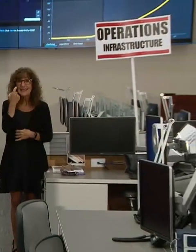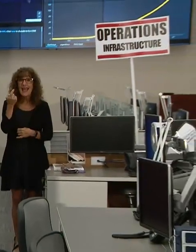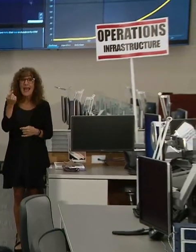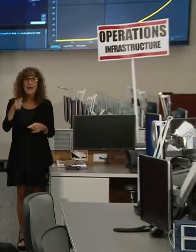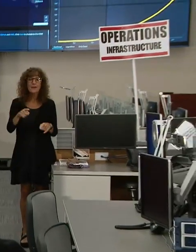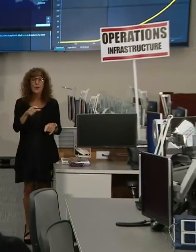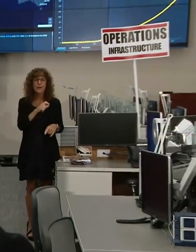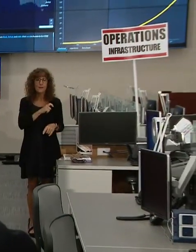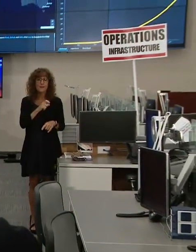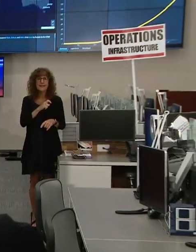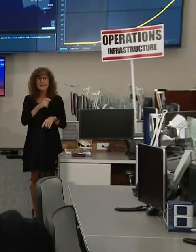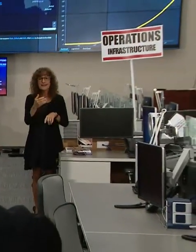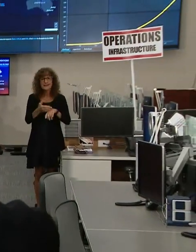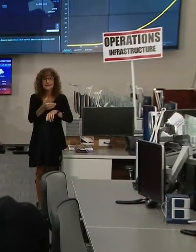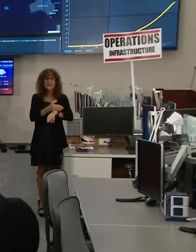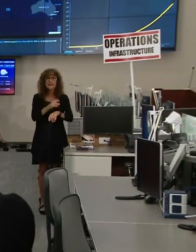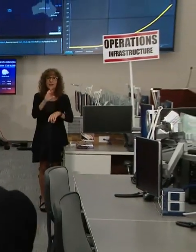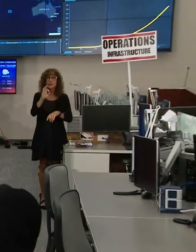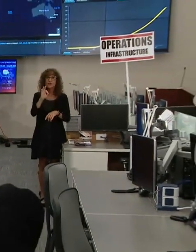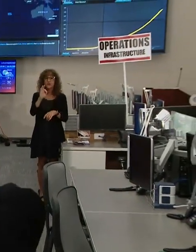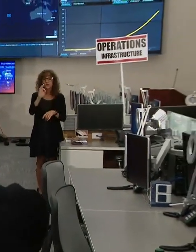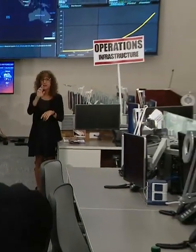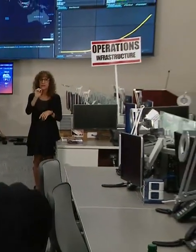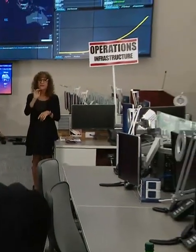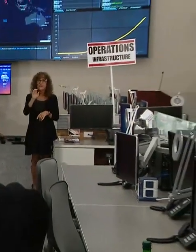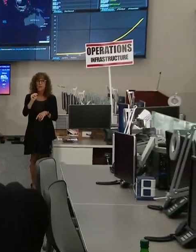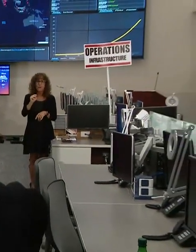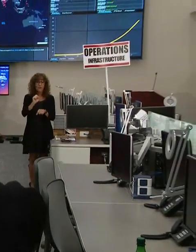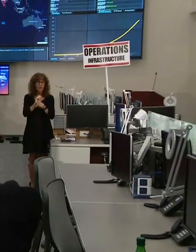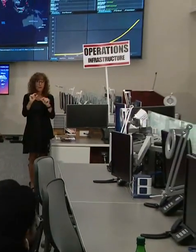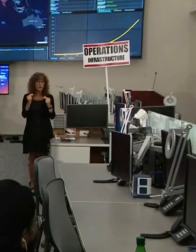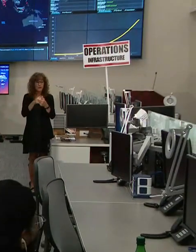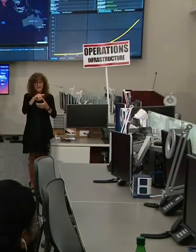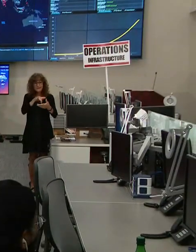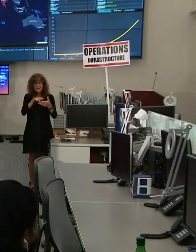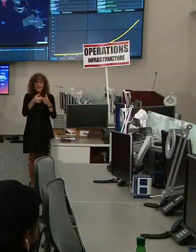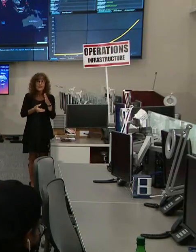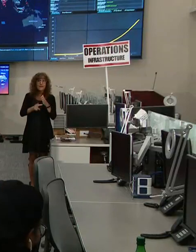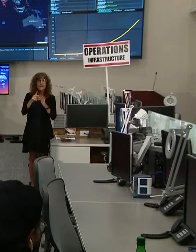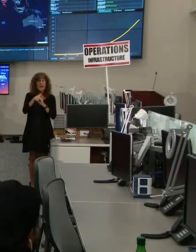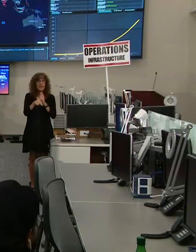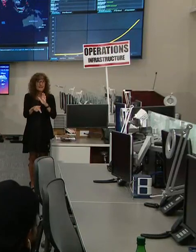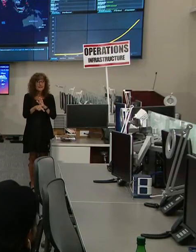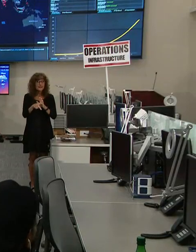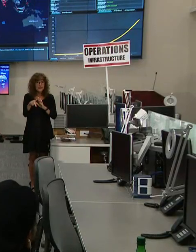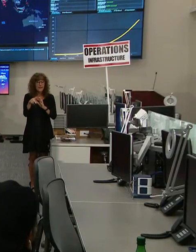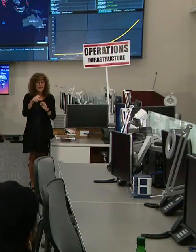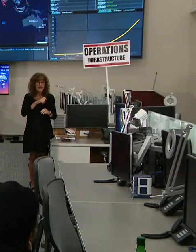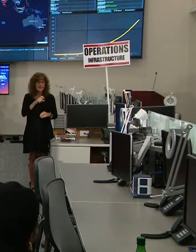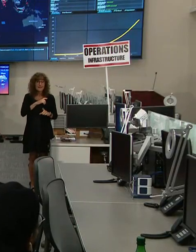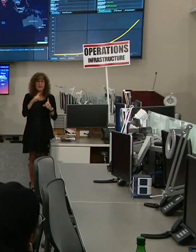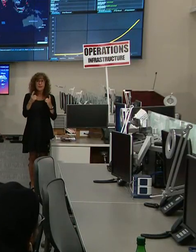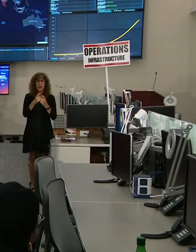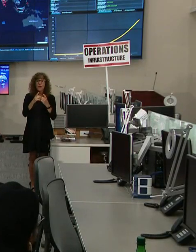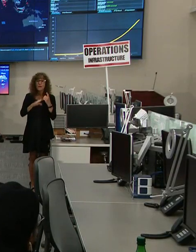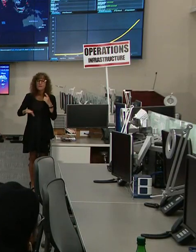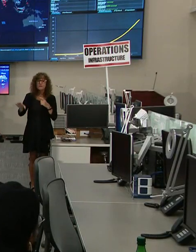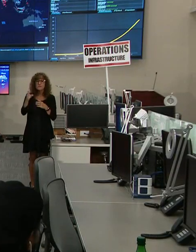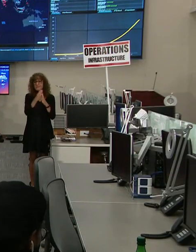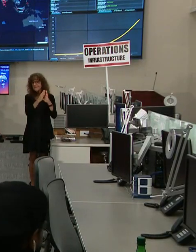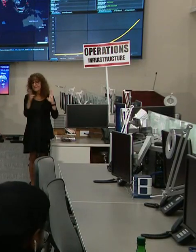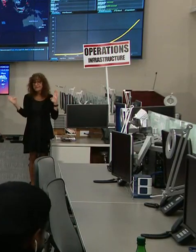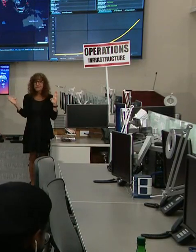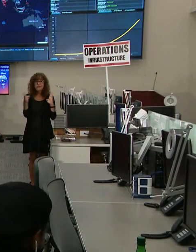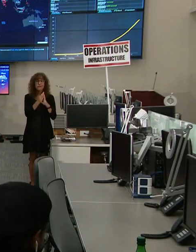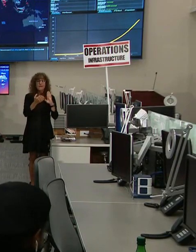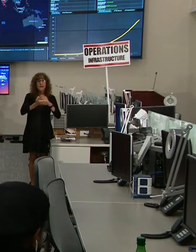police reform work group. The police reform work group has begun to study and review policies of the police department across a full spectrum of